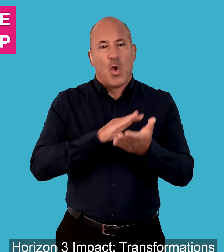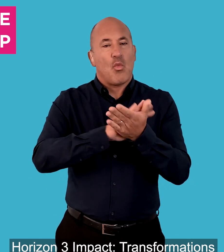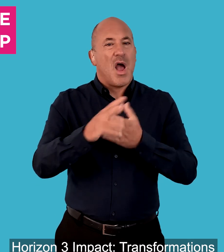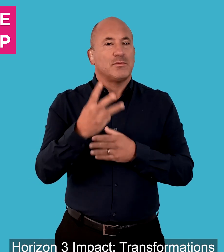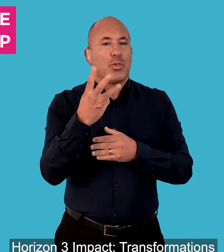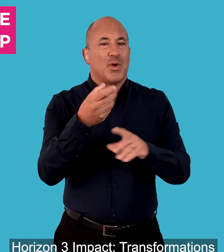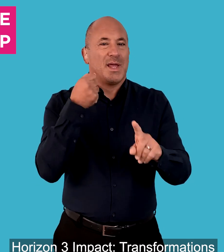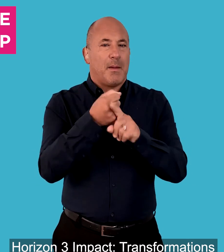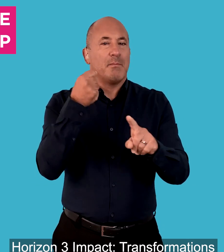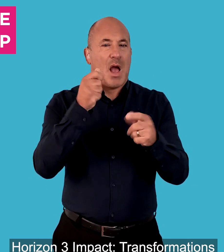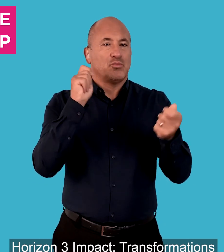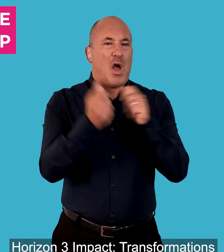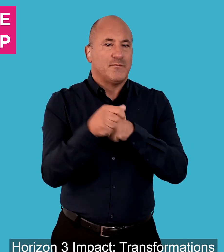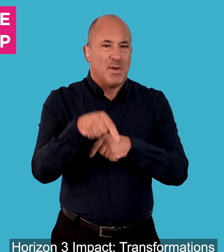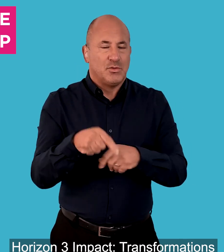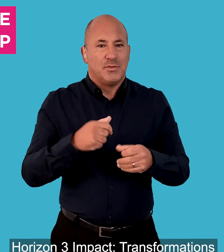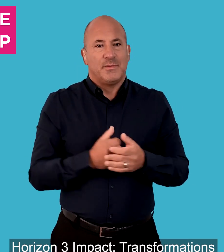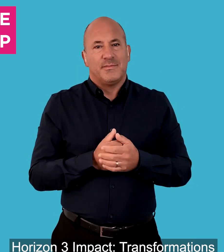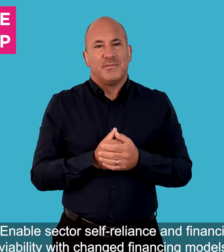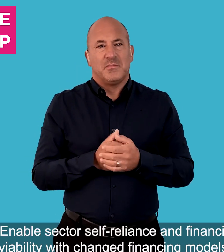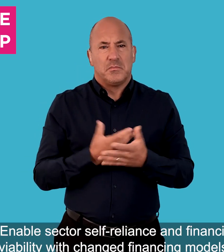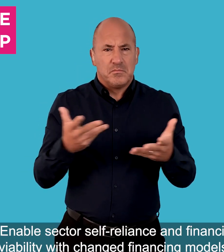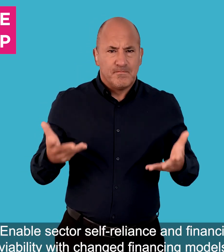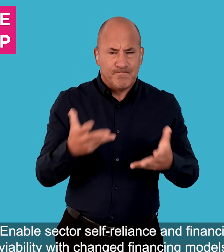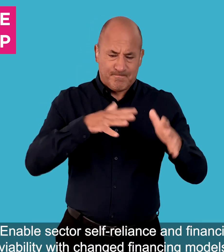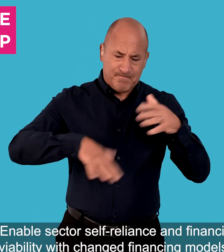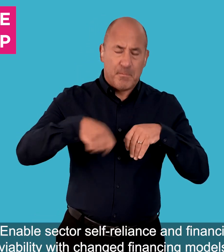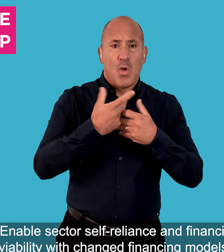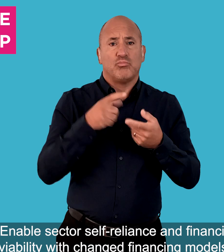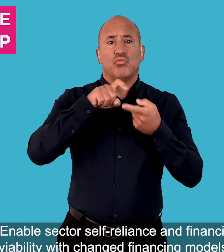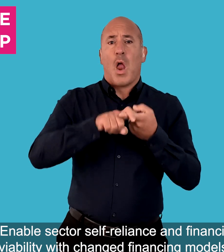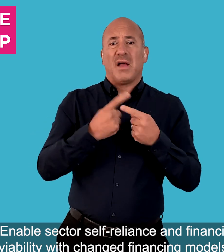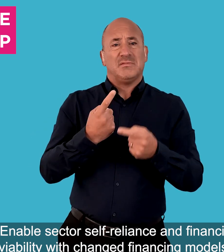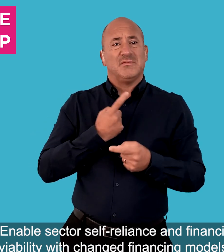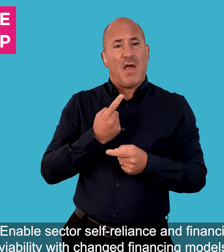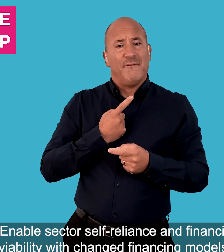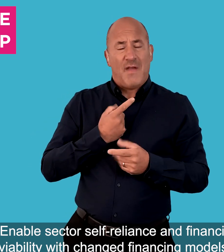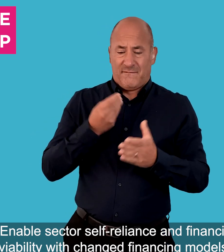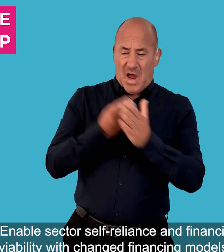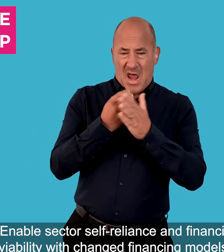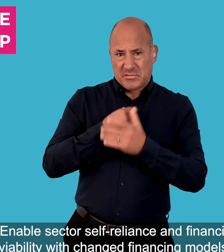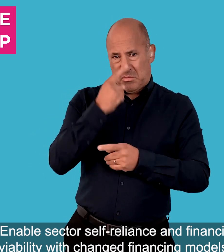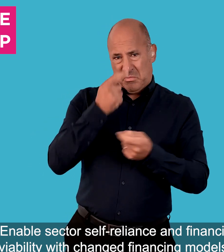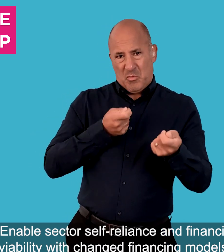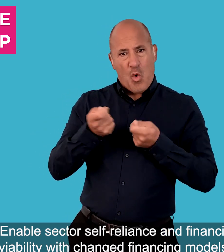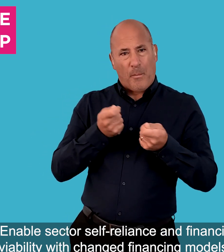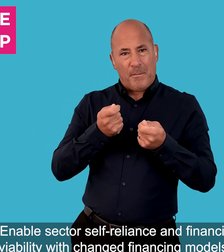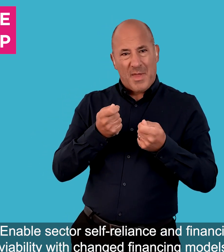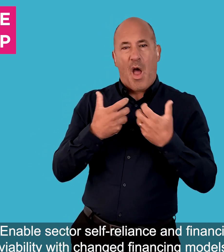activities. Horizon 3 impact transformations. Enable sector self-reliance and financial